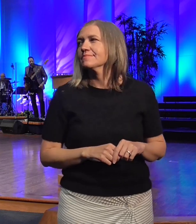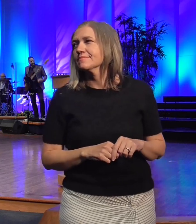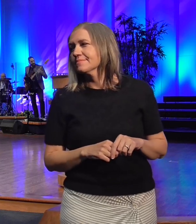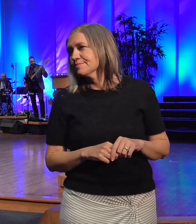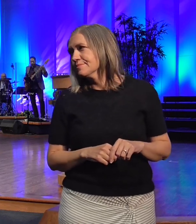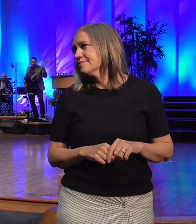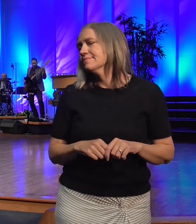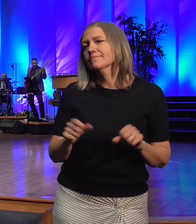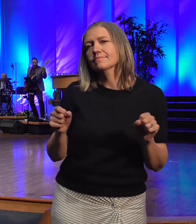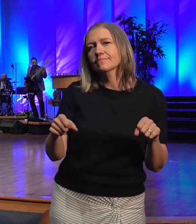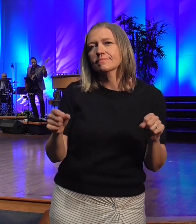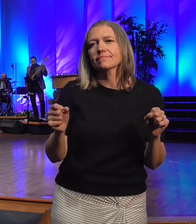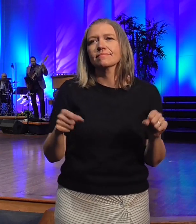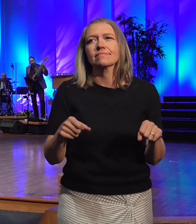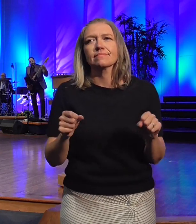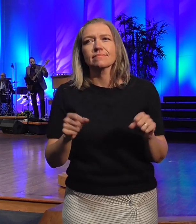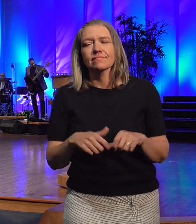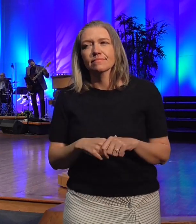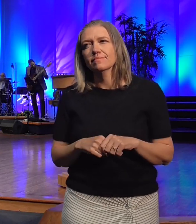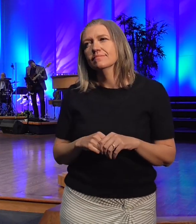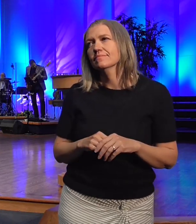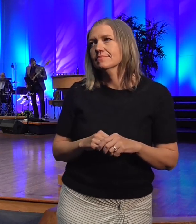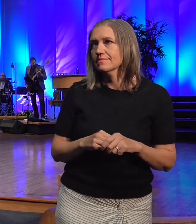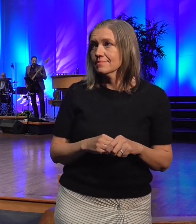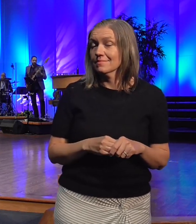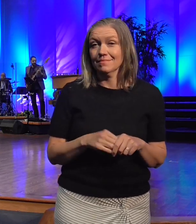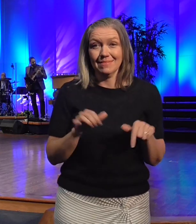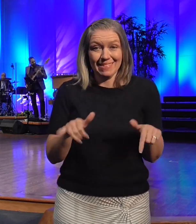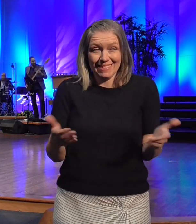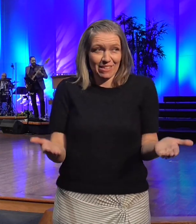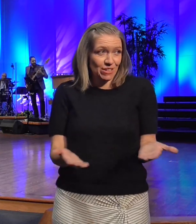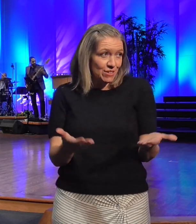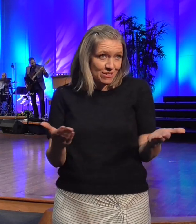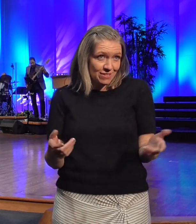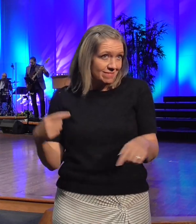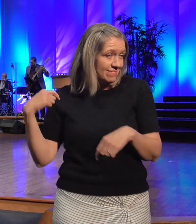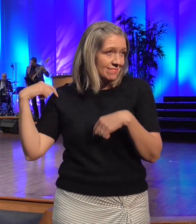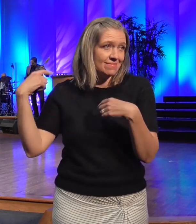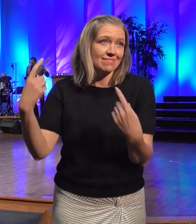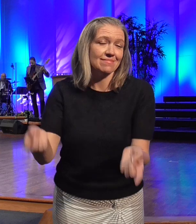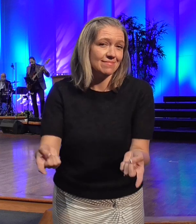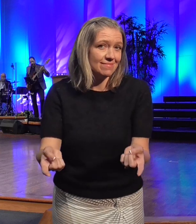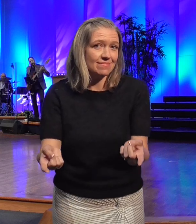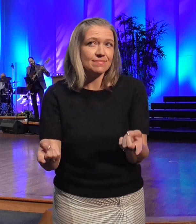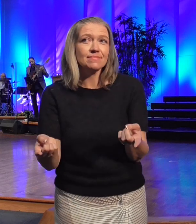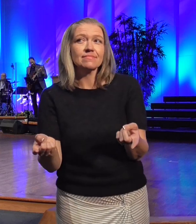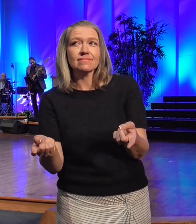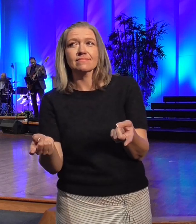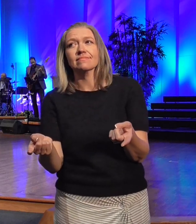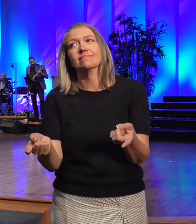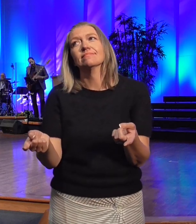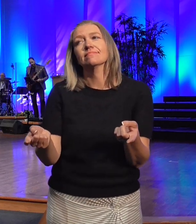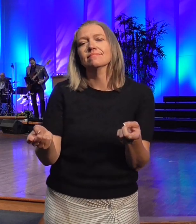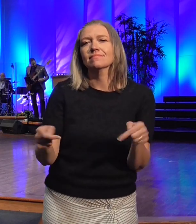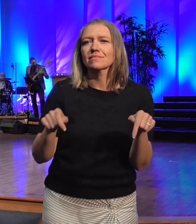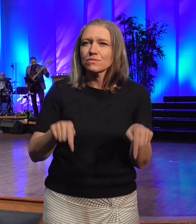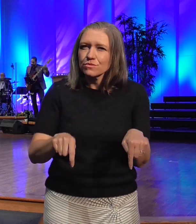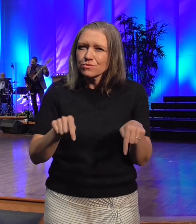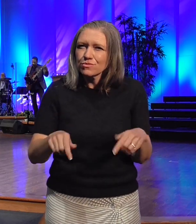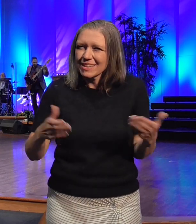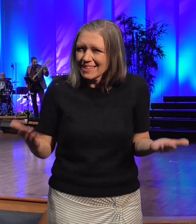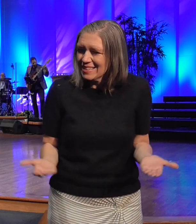along. Yeah. It's been right here all along.